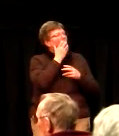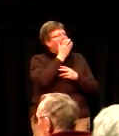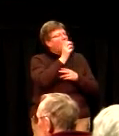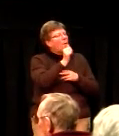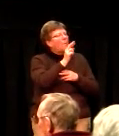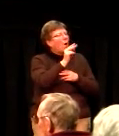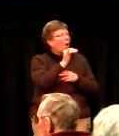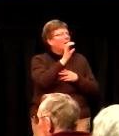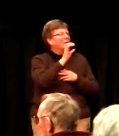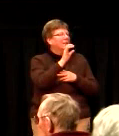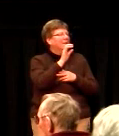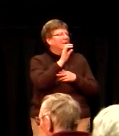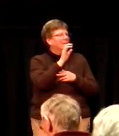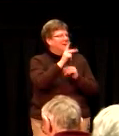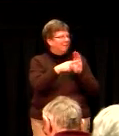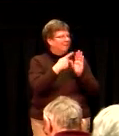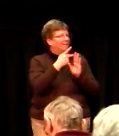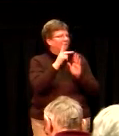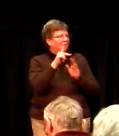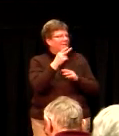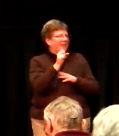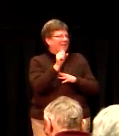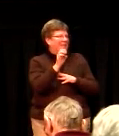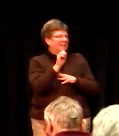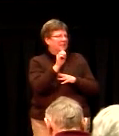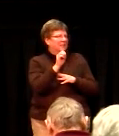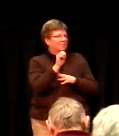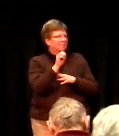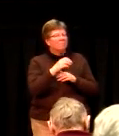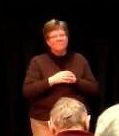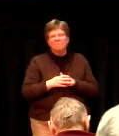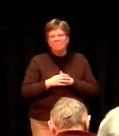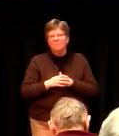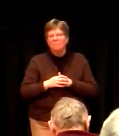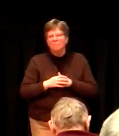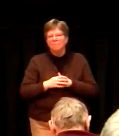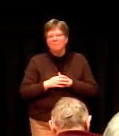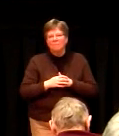now. It makes the meanders in those jets bigger.